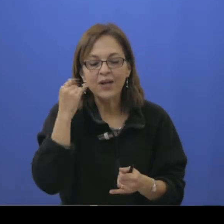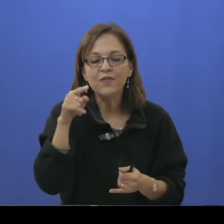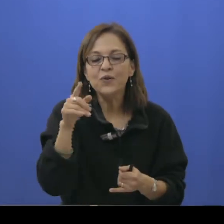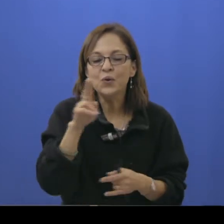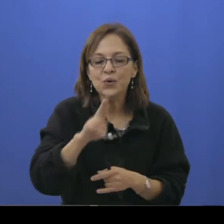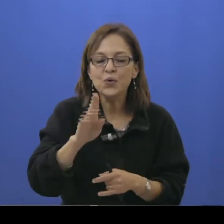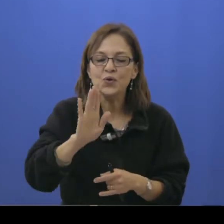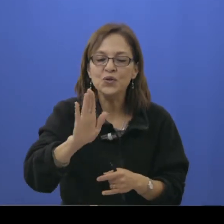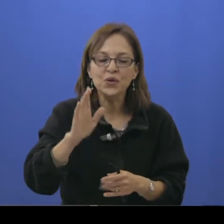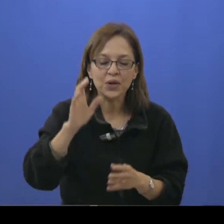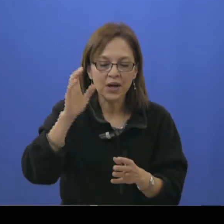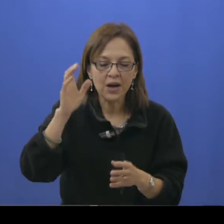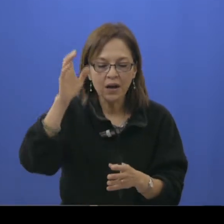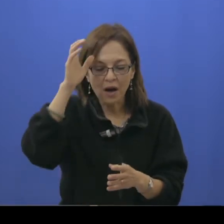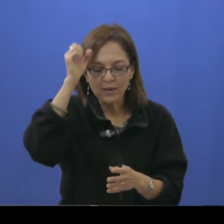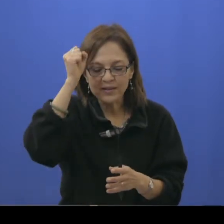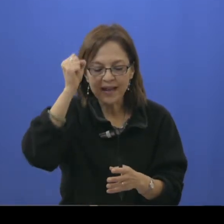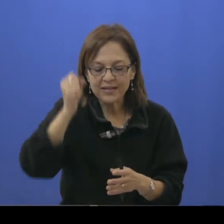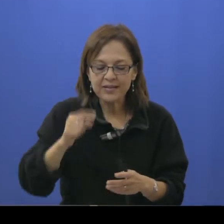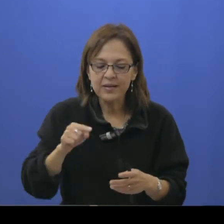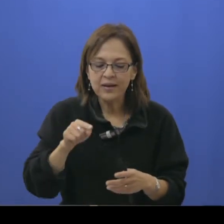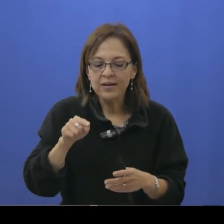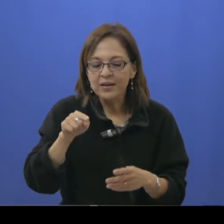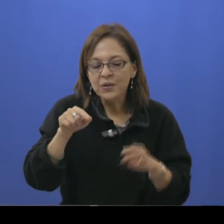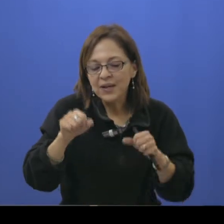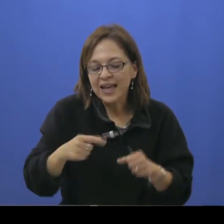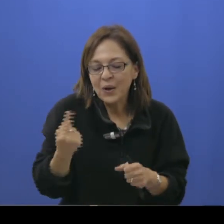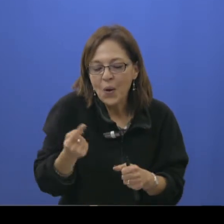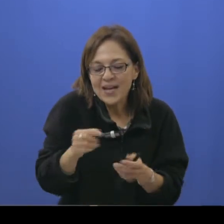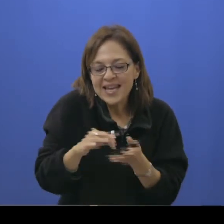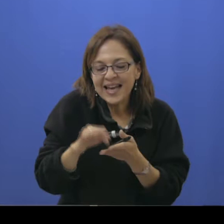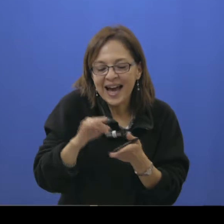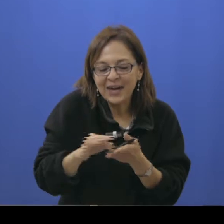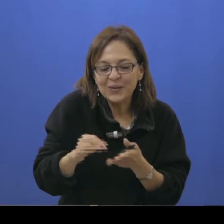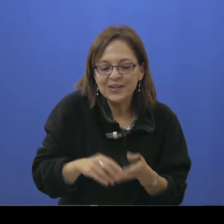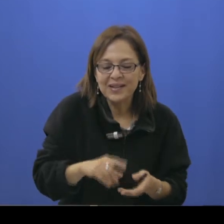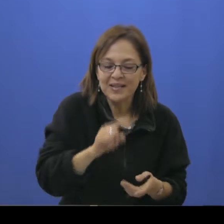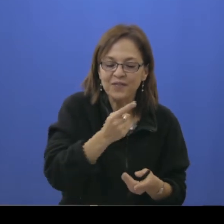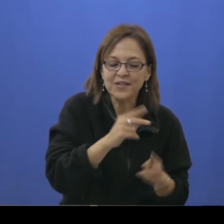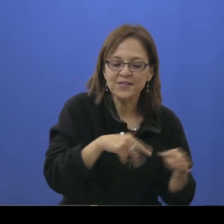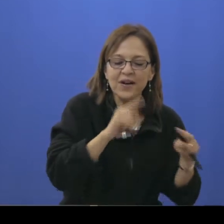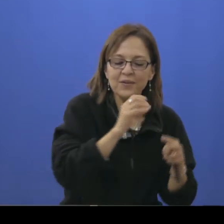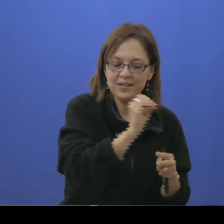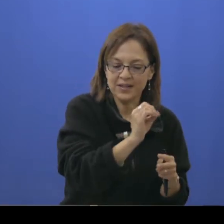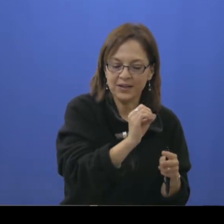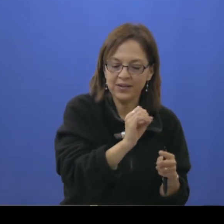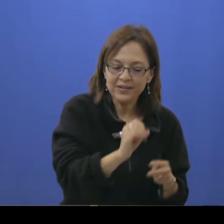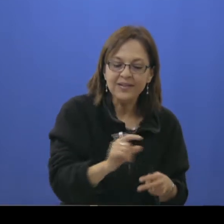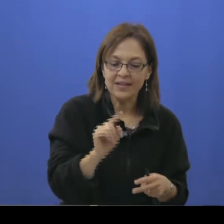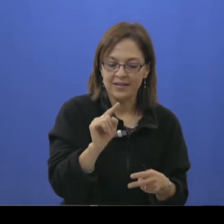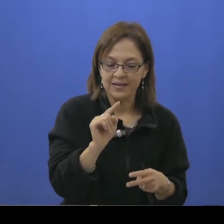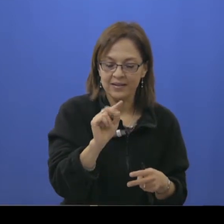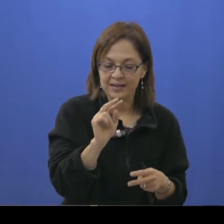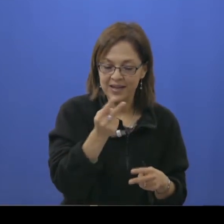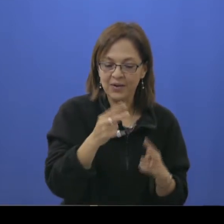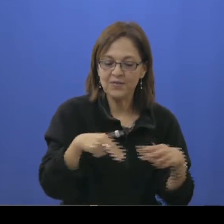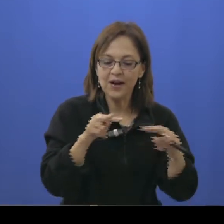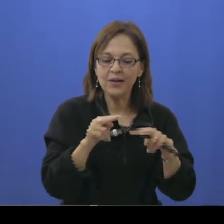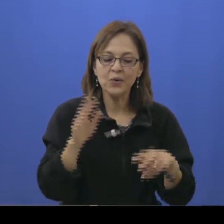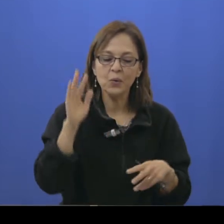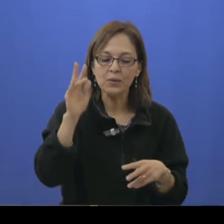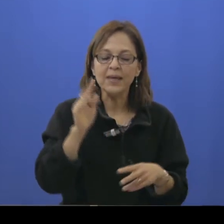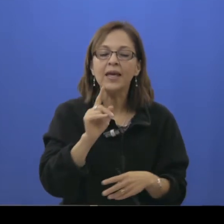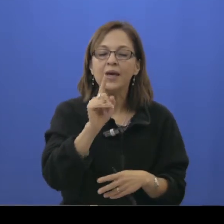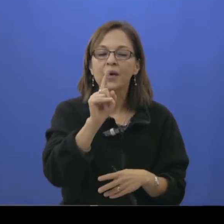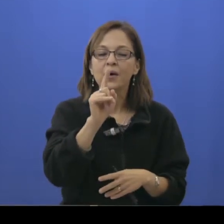Now, if you use your common sense, you can only count. The first value is 0. The second